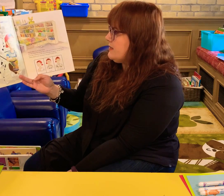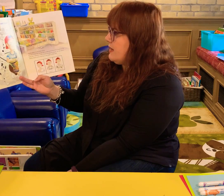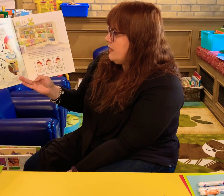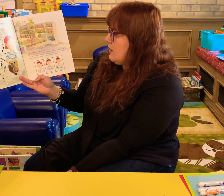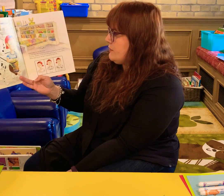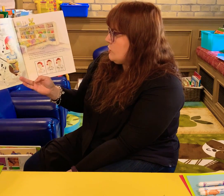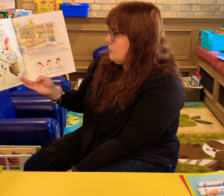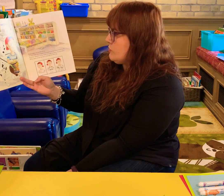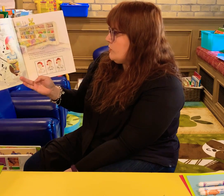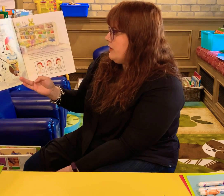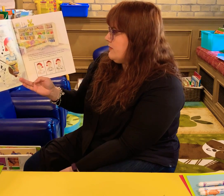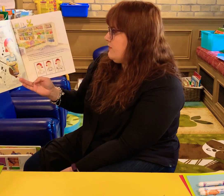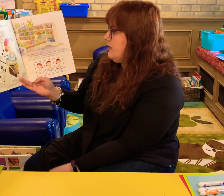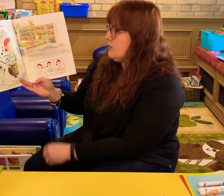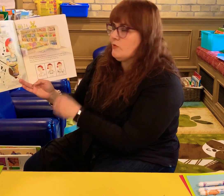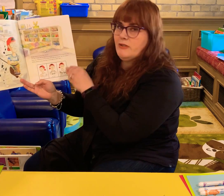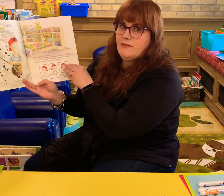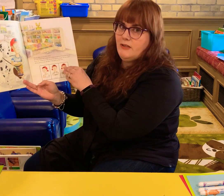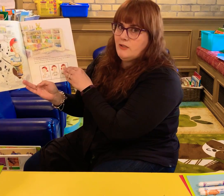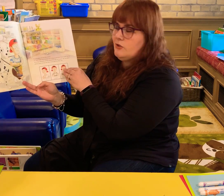taken off his shoes so he can feel it through his feet, too.